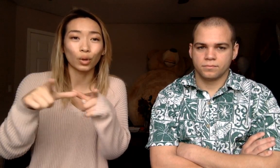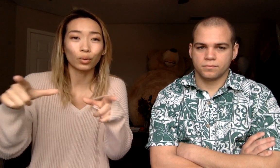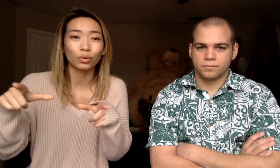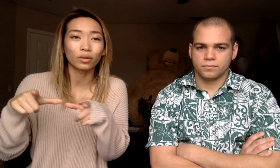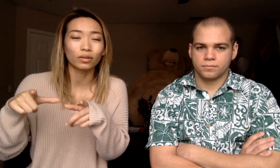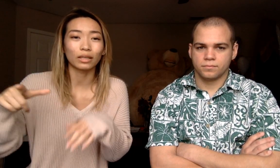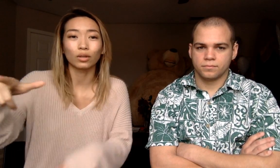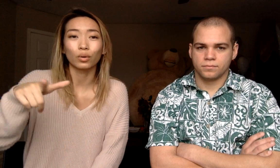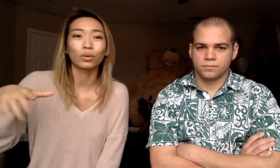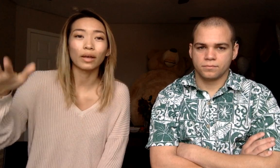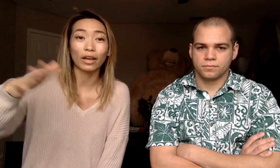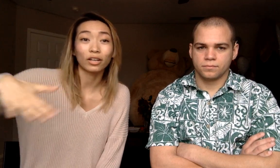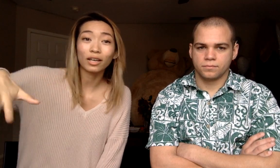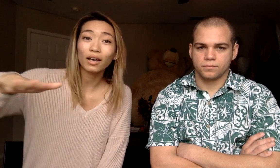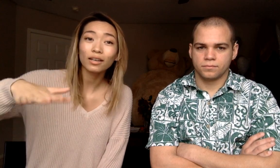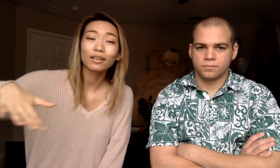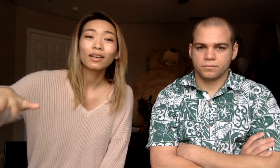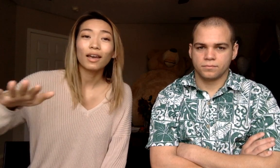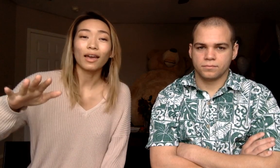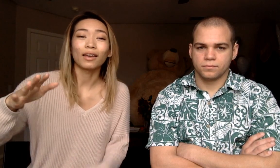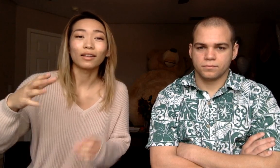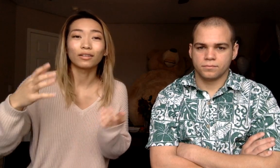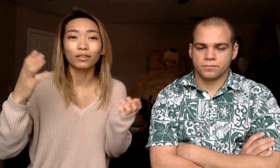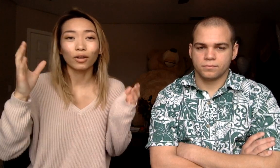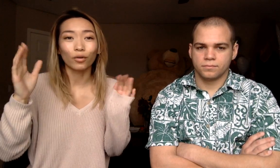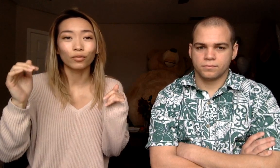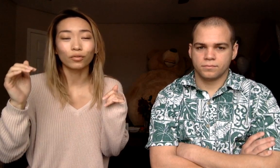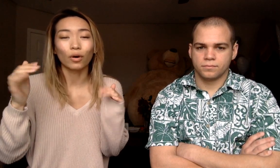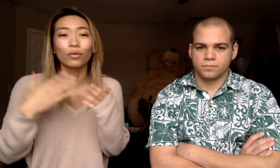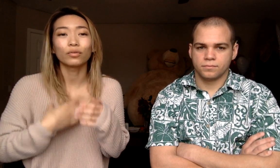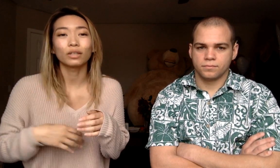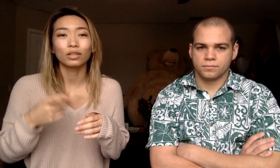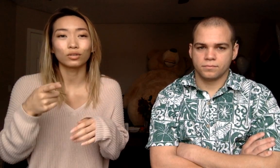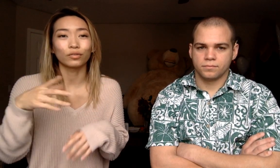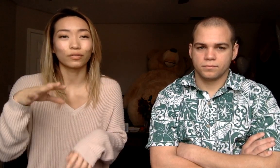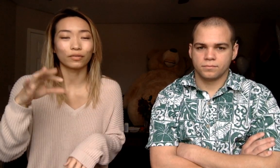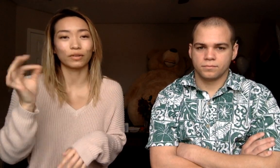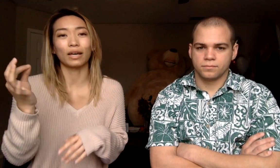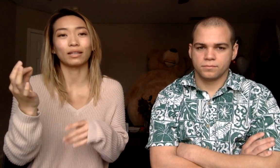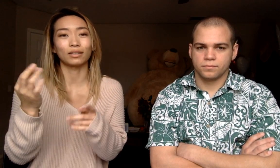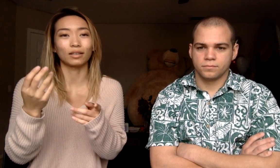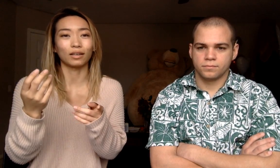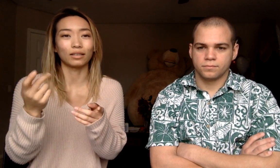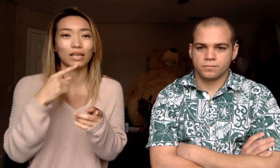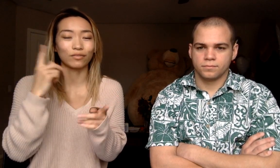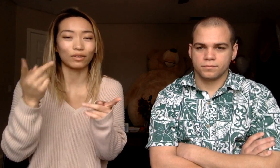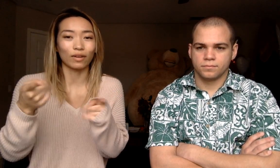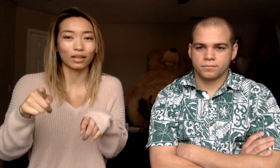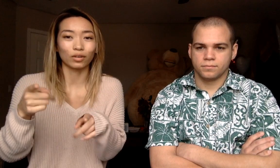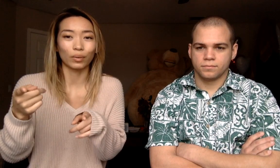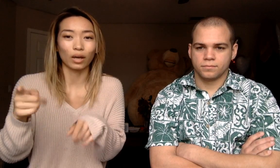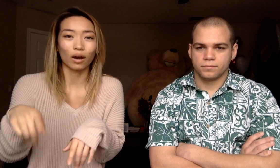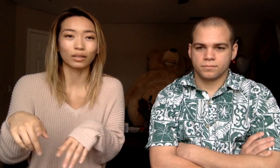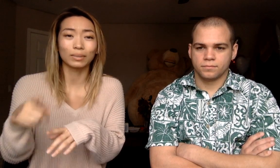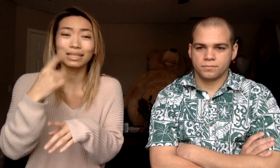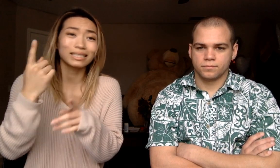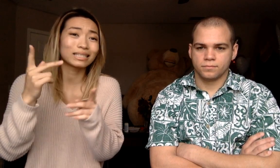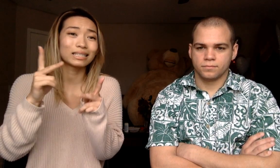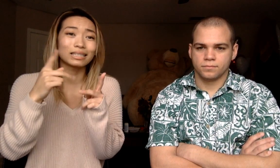local area, and hopefully you'll find a deaf event going on, because it's